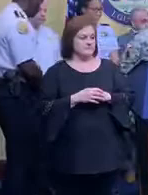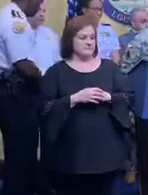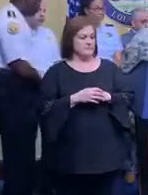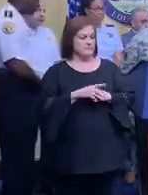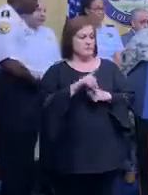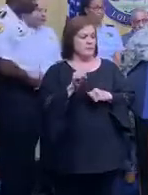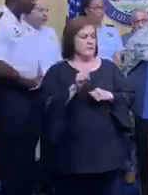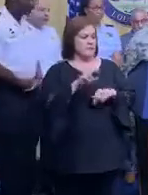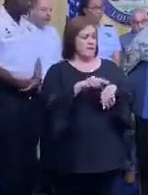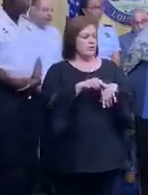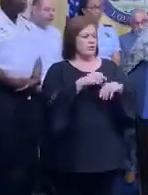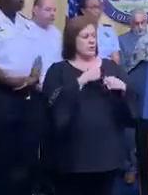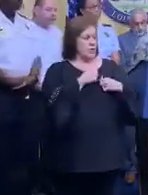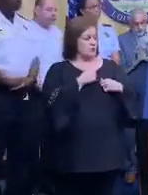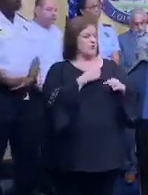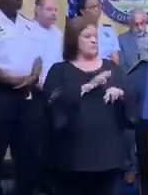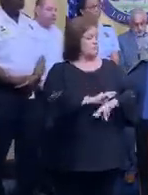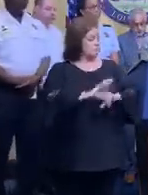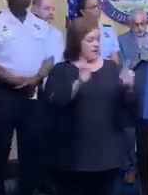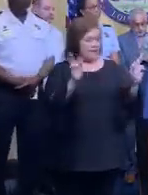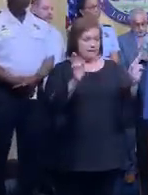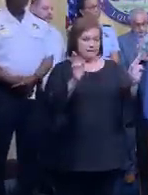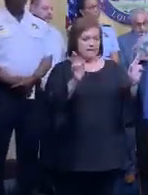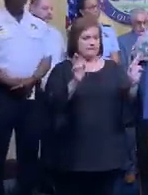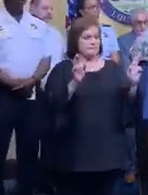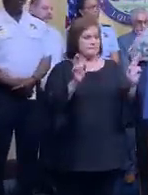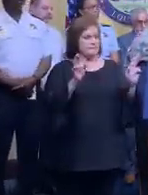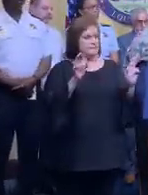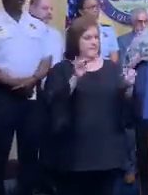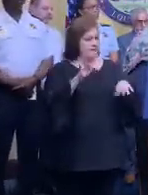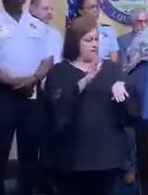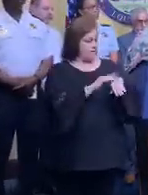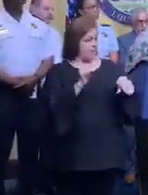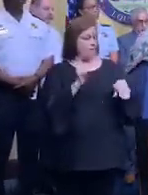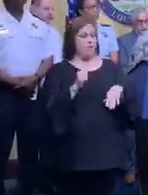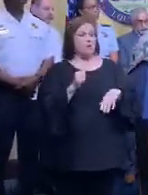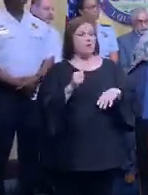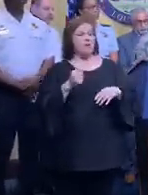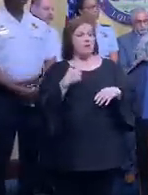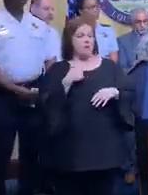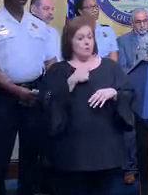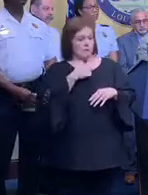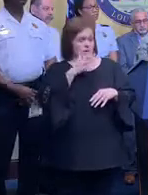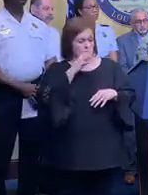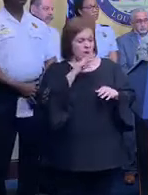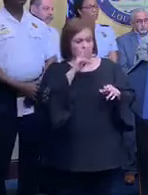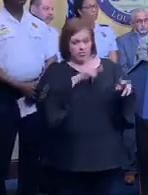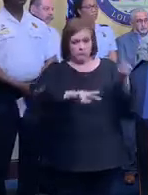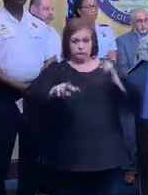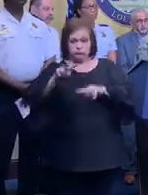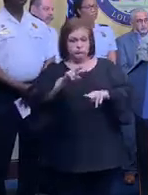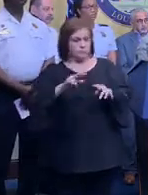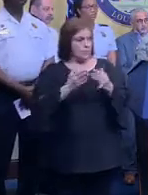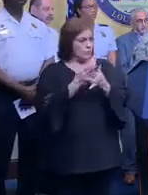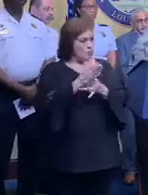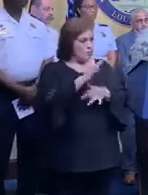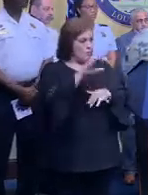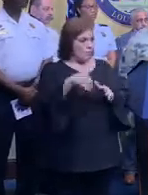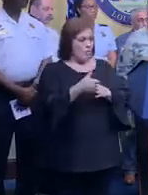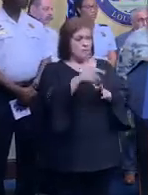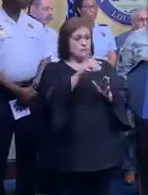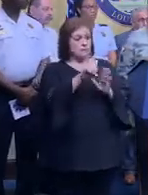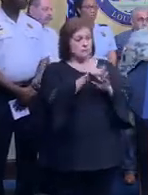The Louisiana National Guard is prepared and ready to respond within the state. We begin making statewide preparations. We've